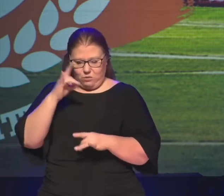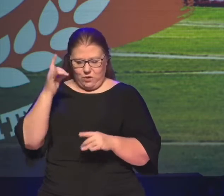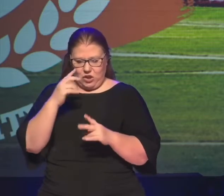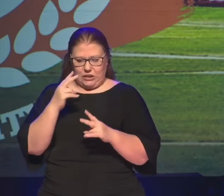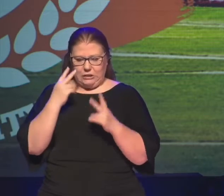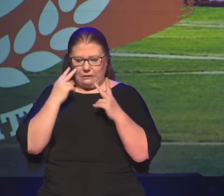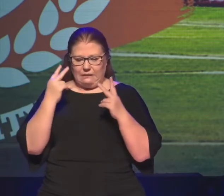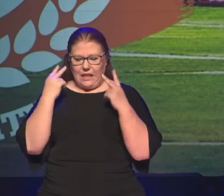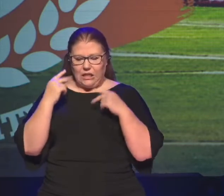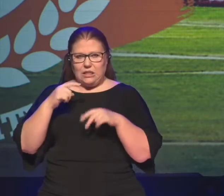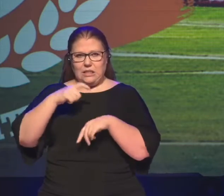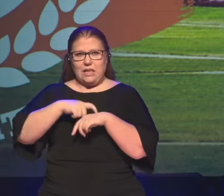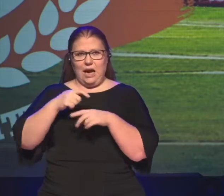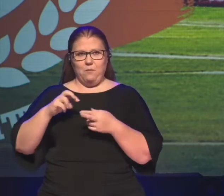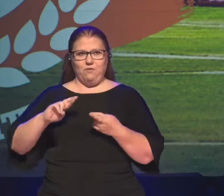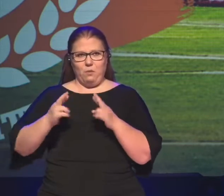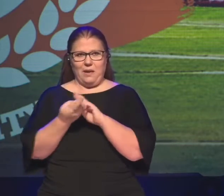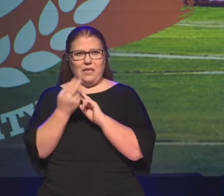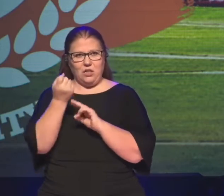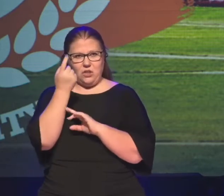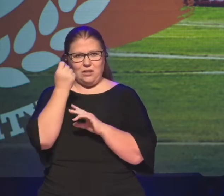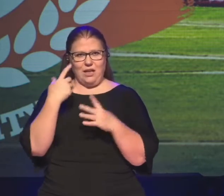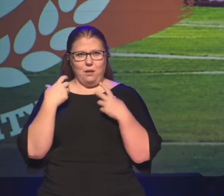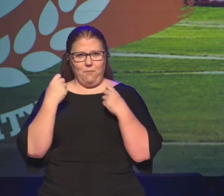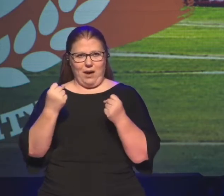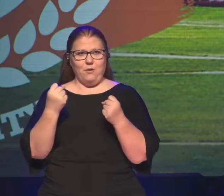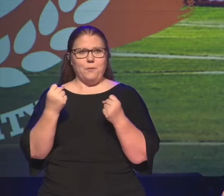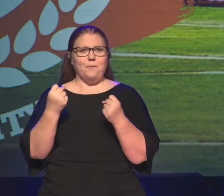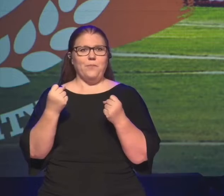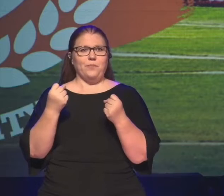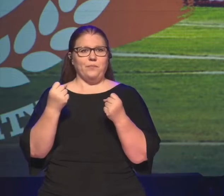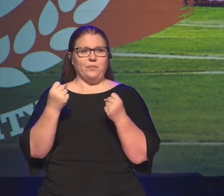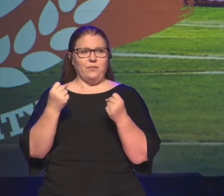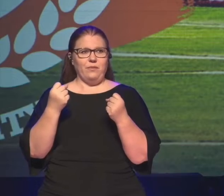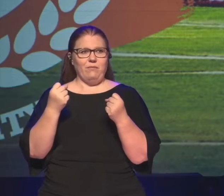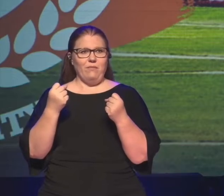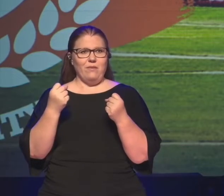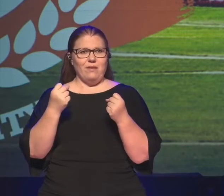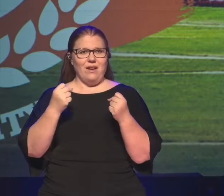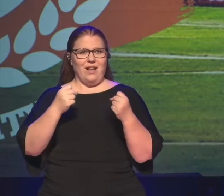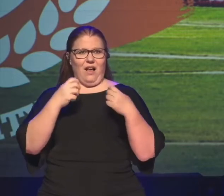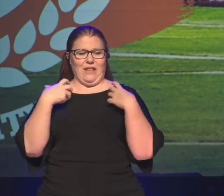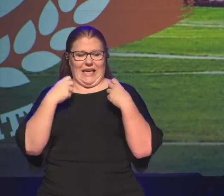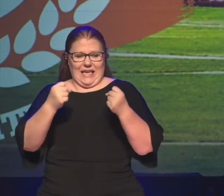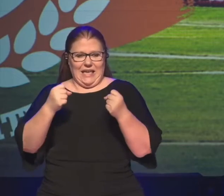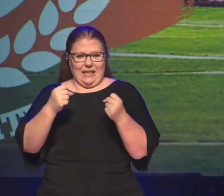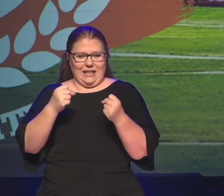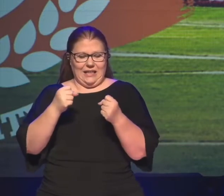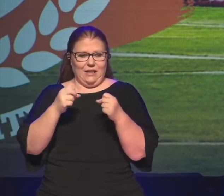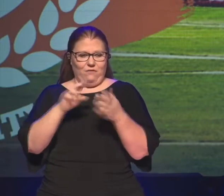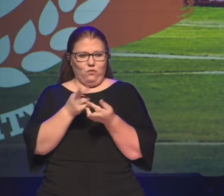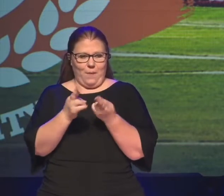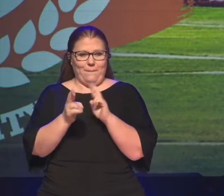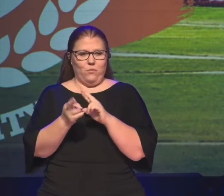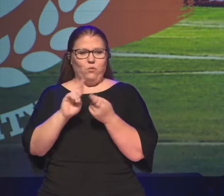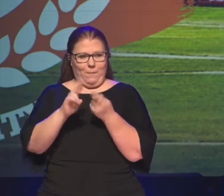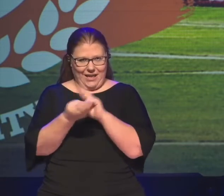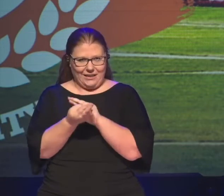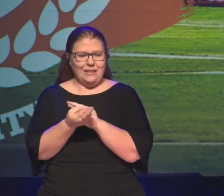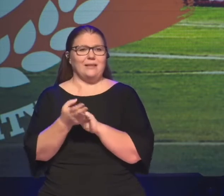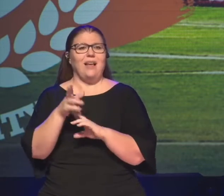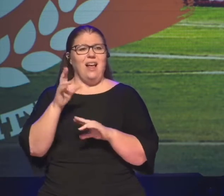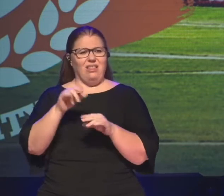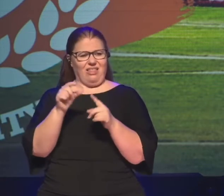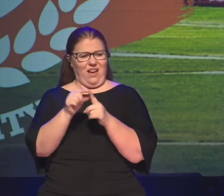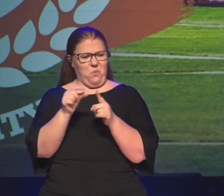of repentance, to understand the power and healing nature of repentance. Sometimes that word has been used to oppress, but it is a freeing